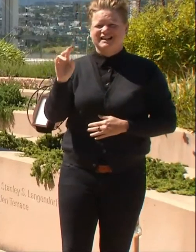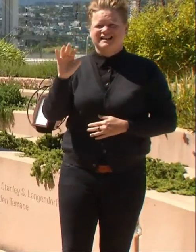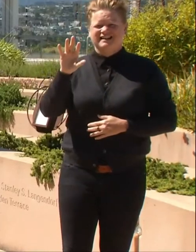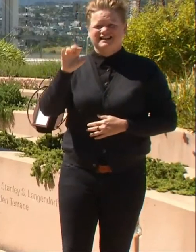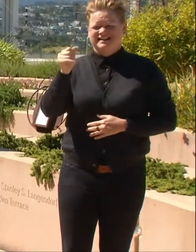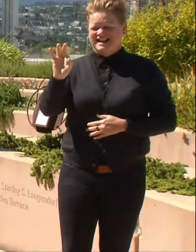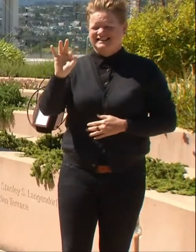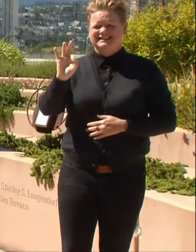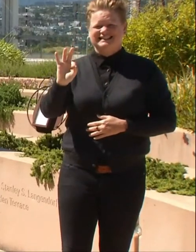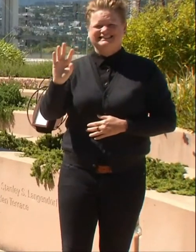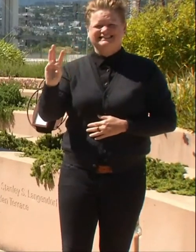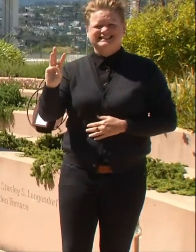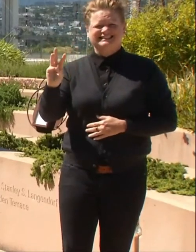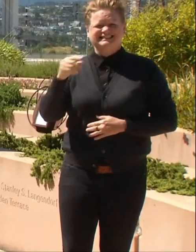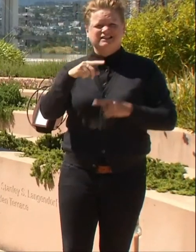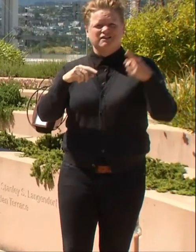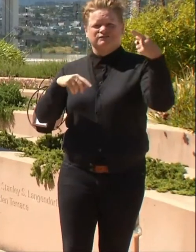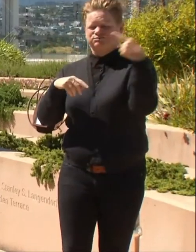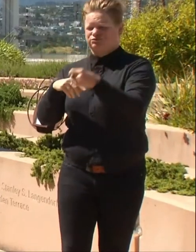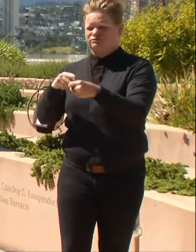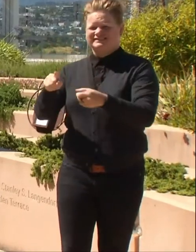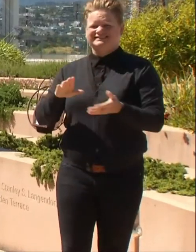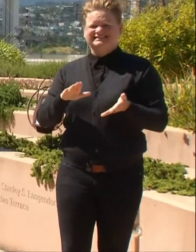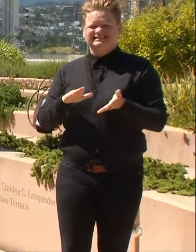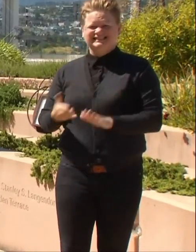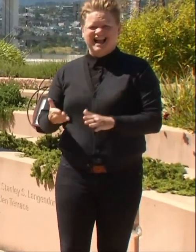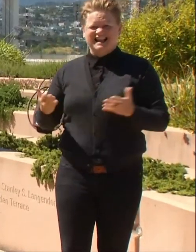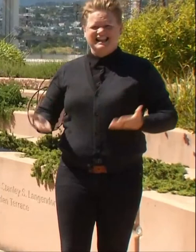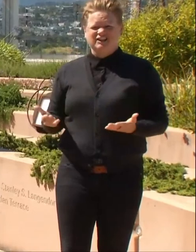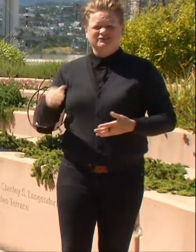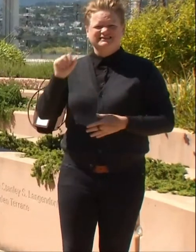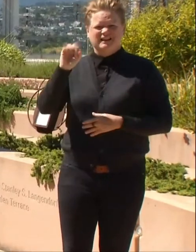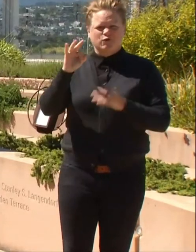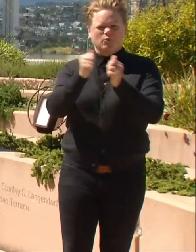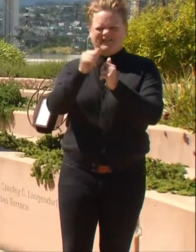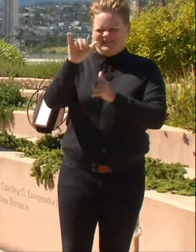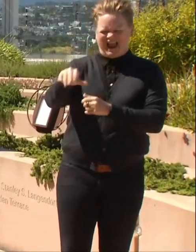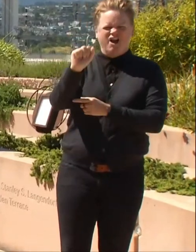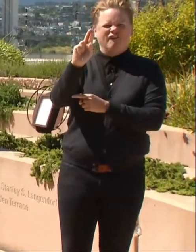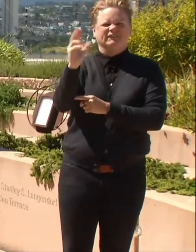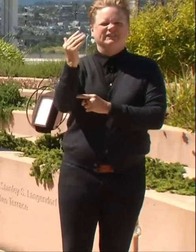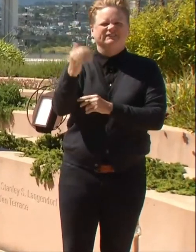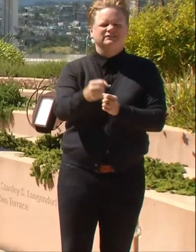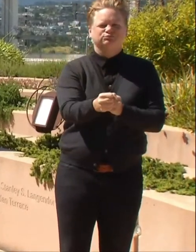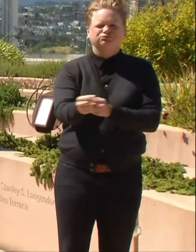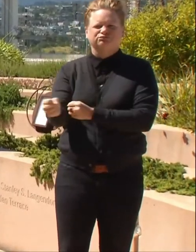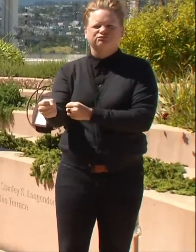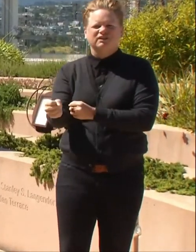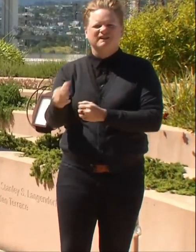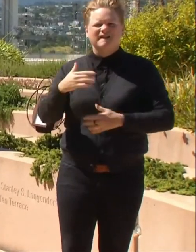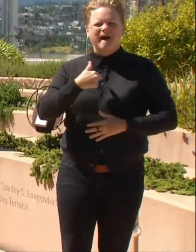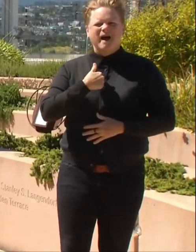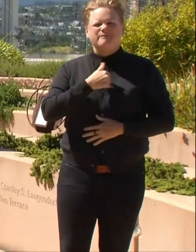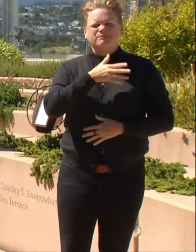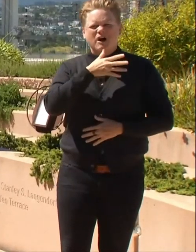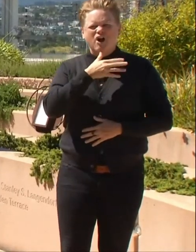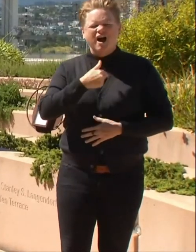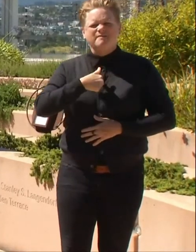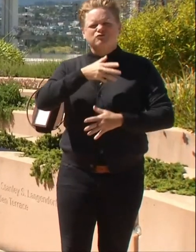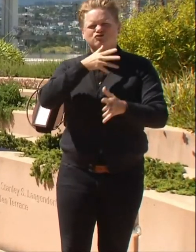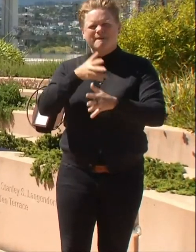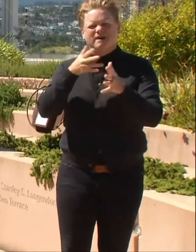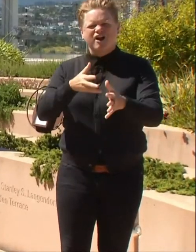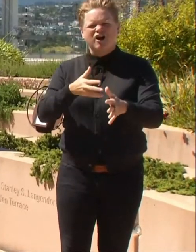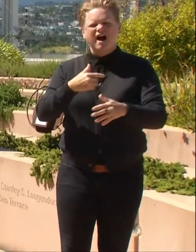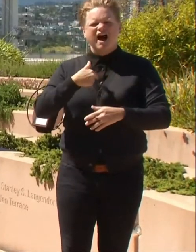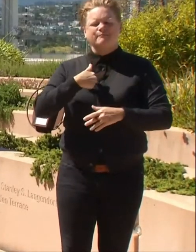San Francisco with an assault weapon. As a lifelong Californian, a mother, a grandmother, and now a great-grandmother, as an